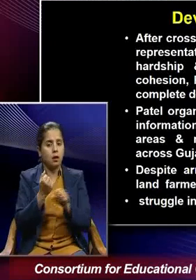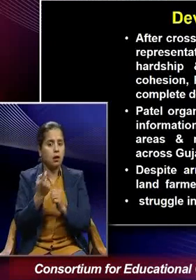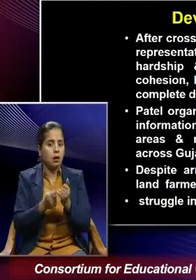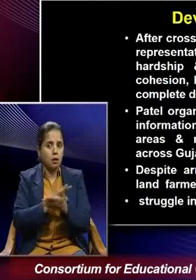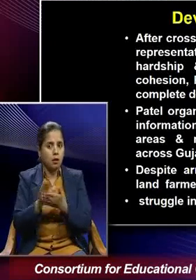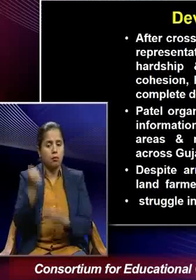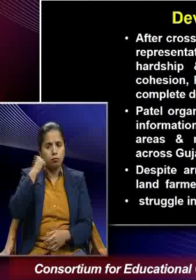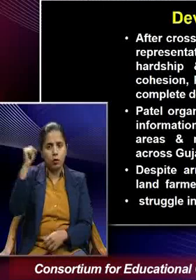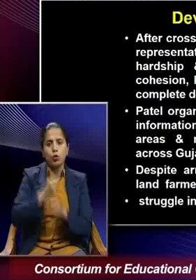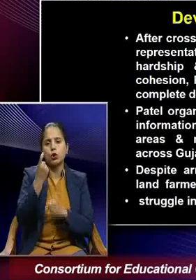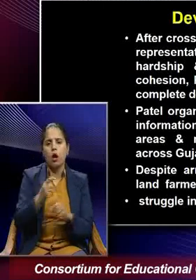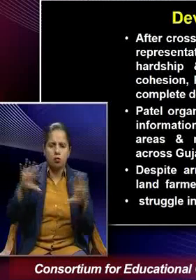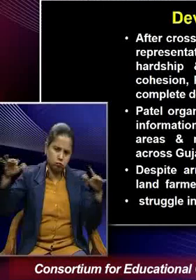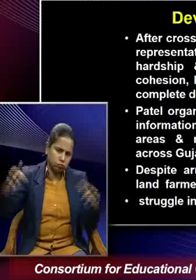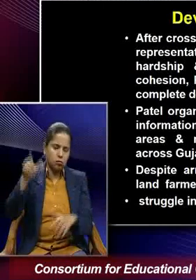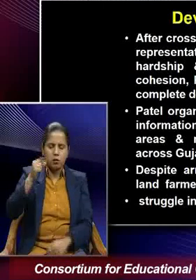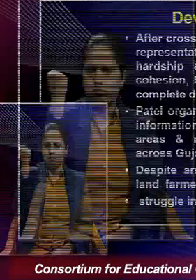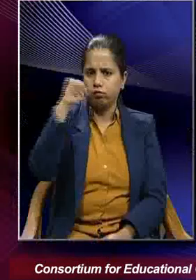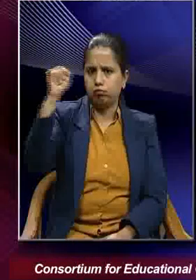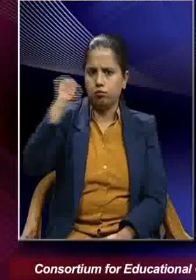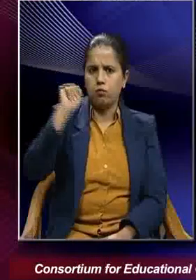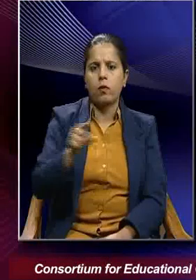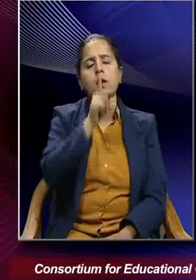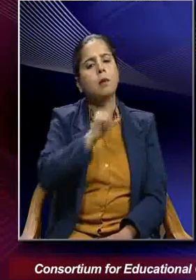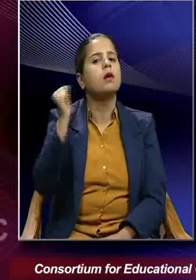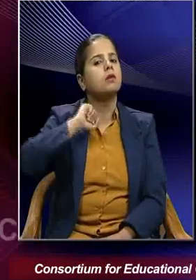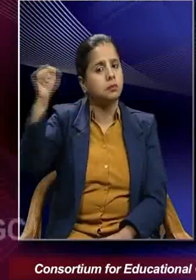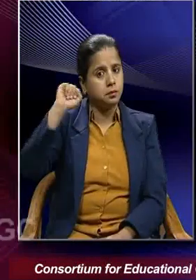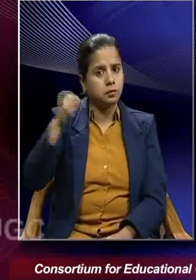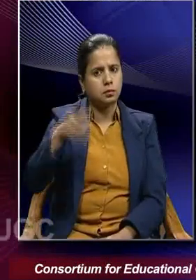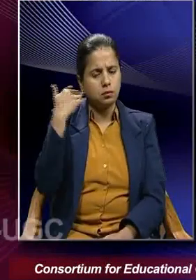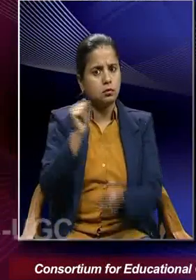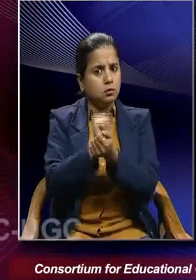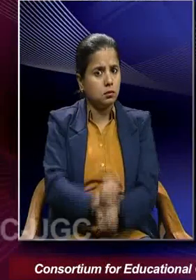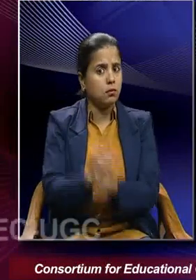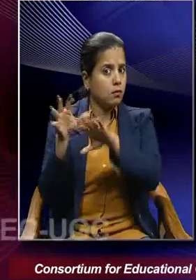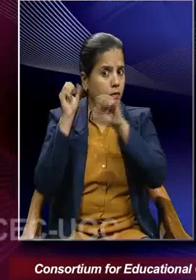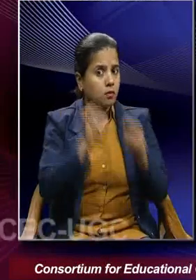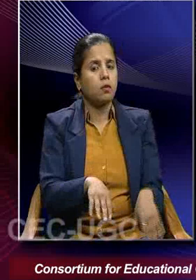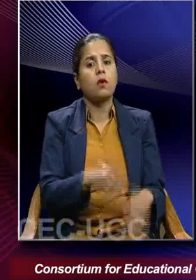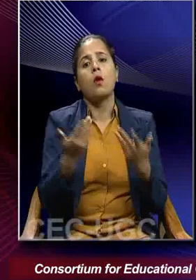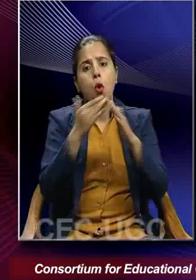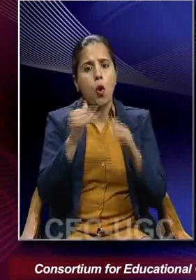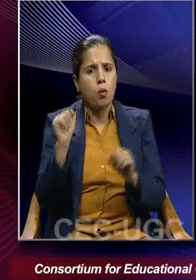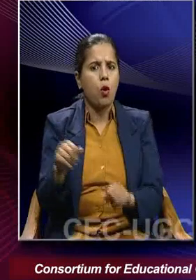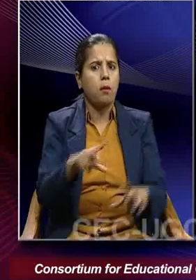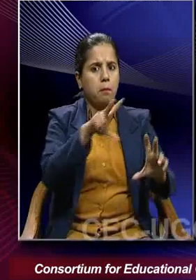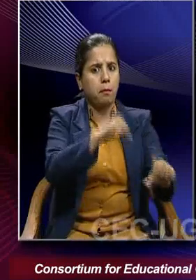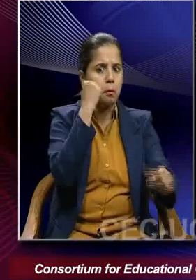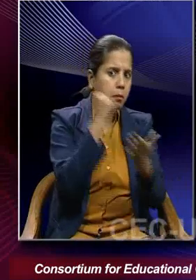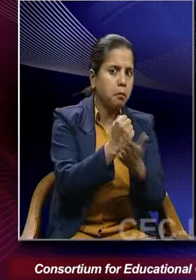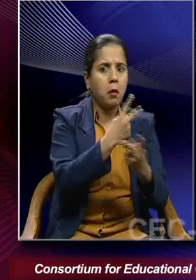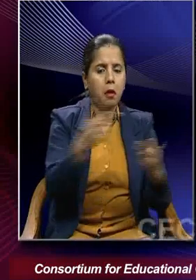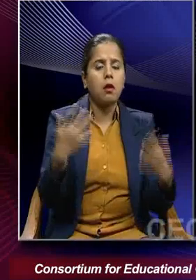across Gujarat. And we also find that despite the arrests, the seizure of property and the land, the farmers,